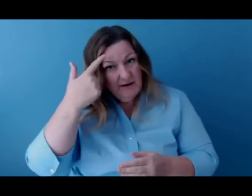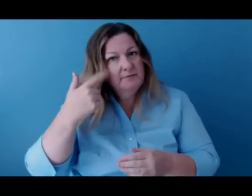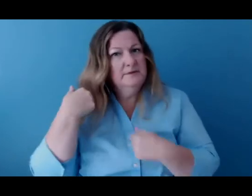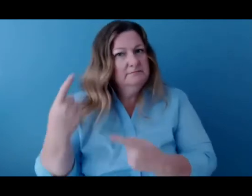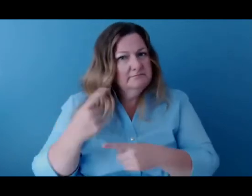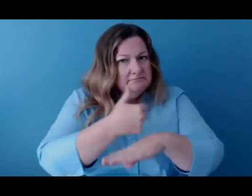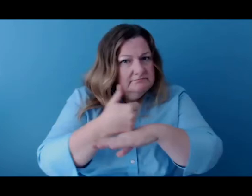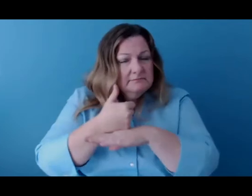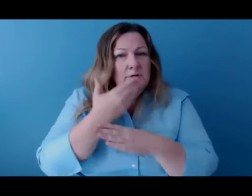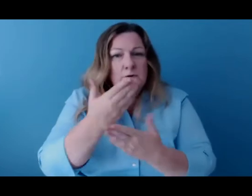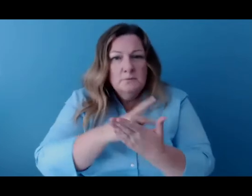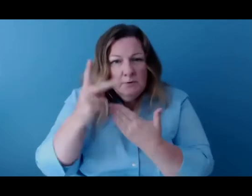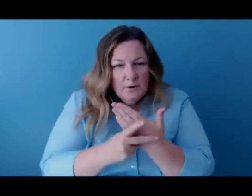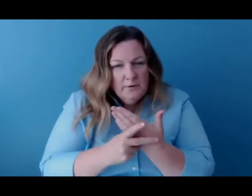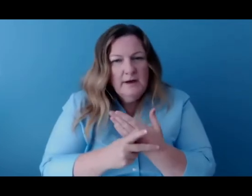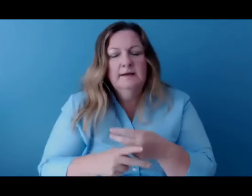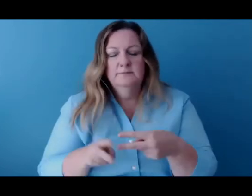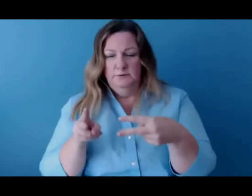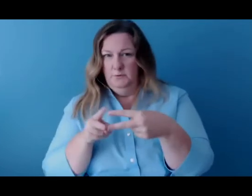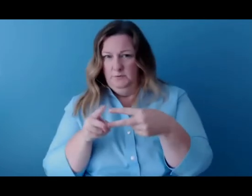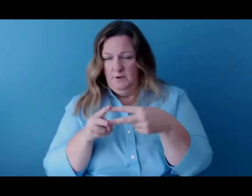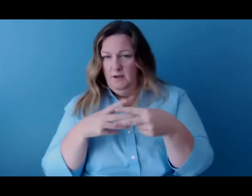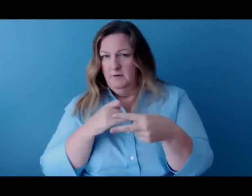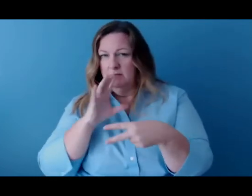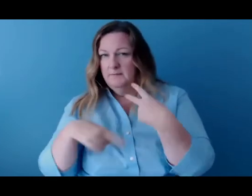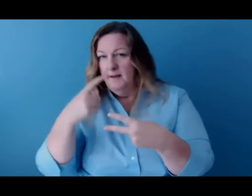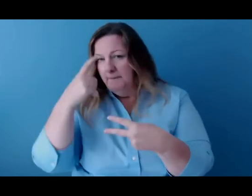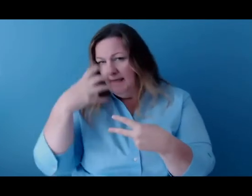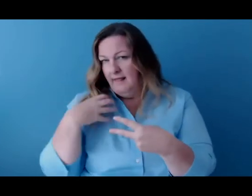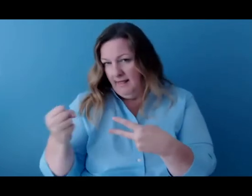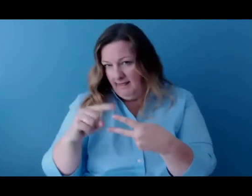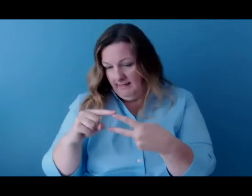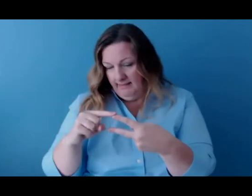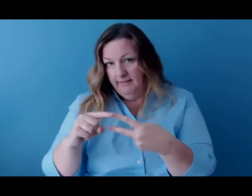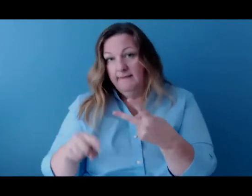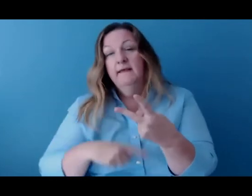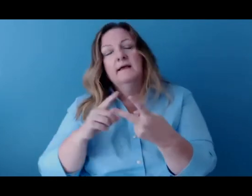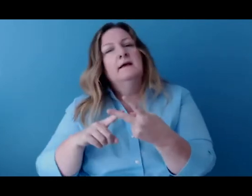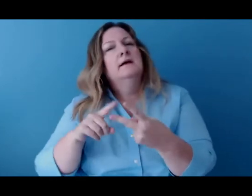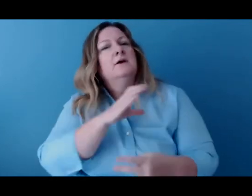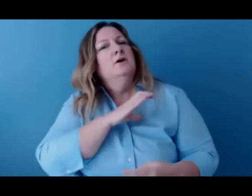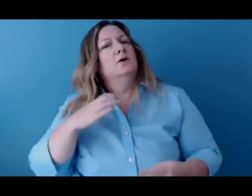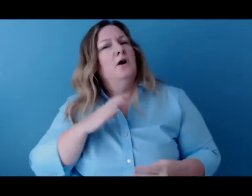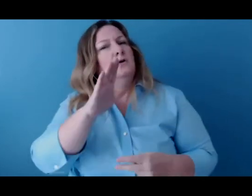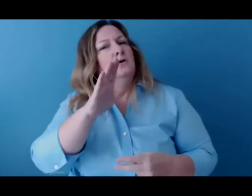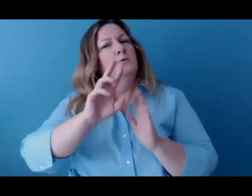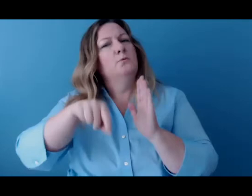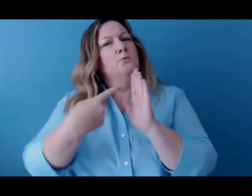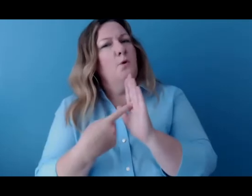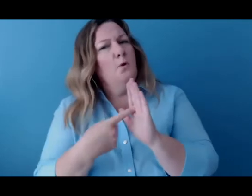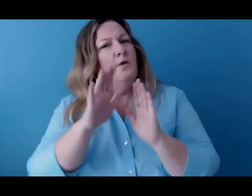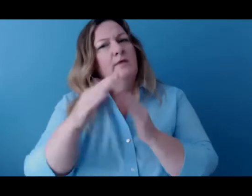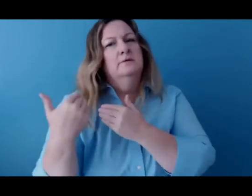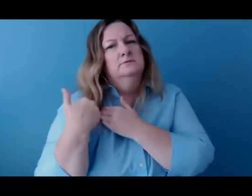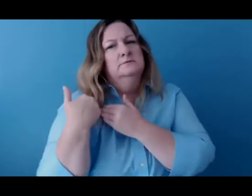on two areas, mental health services and the role you think Congress should play or what you would do, you know, if